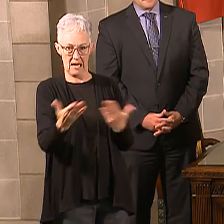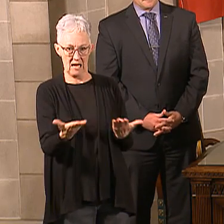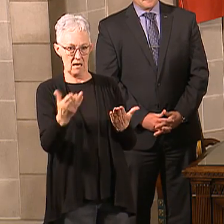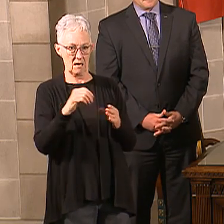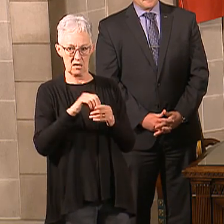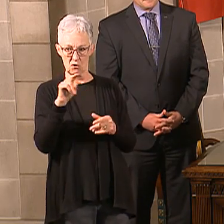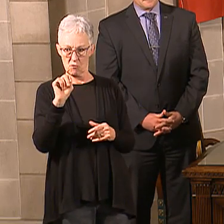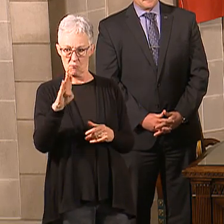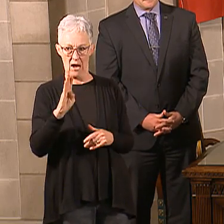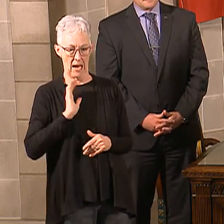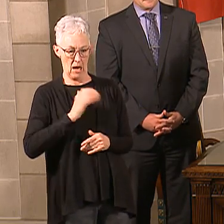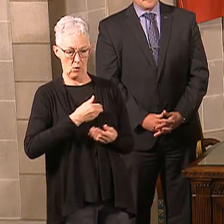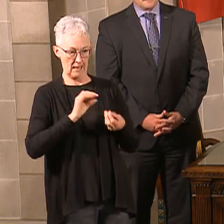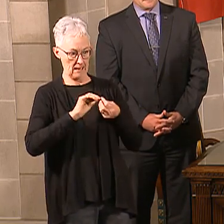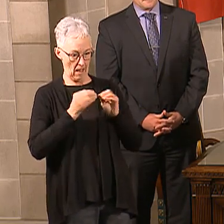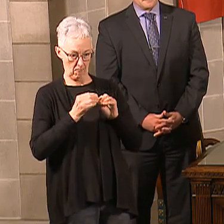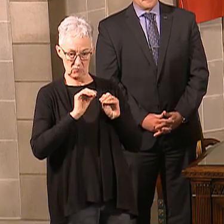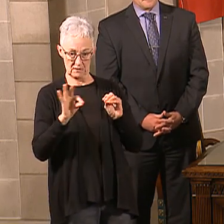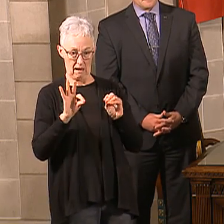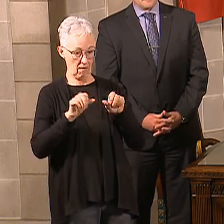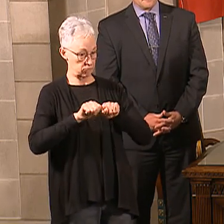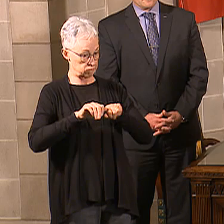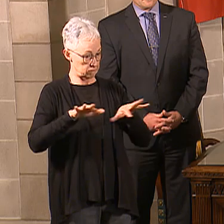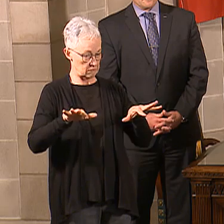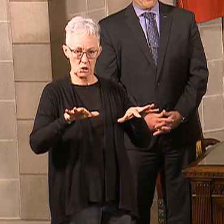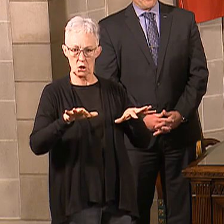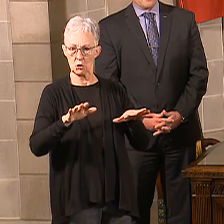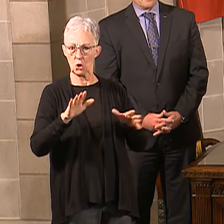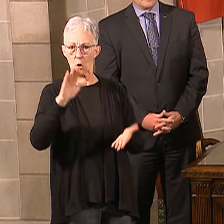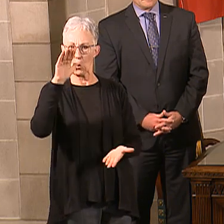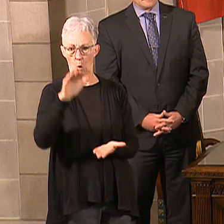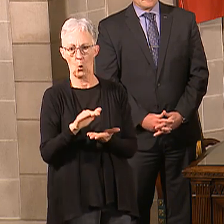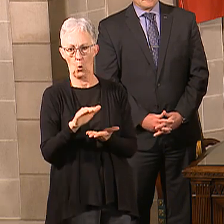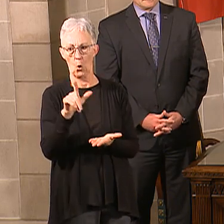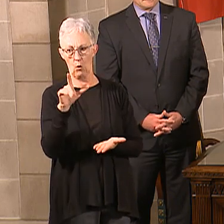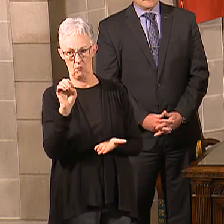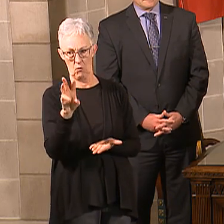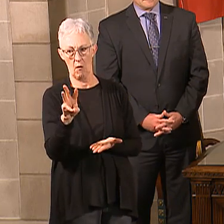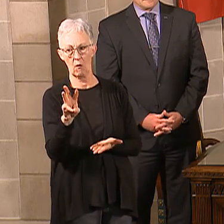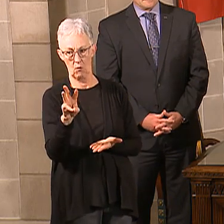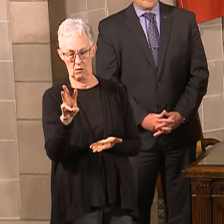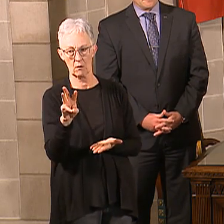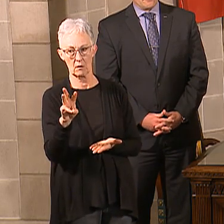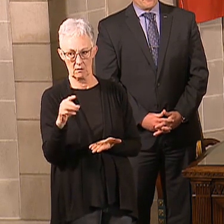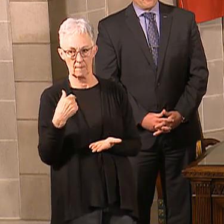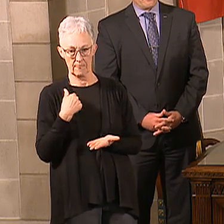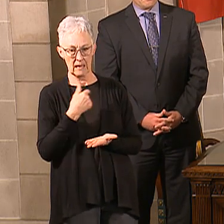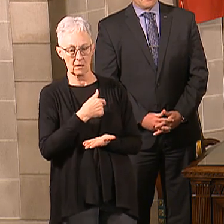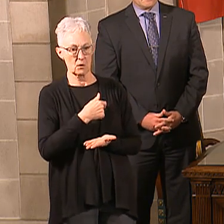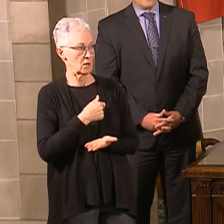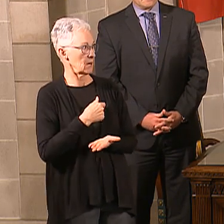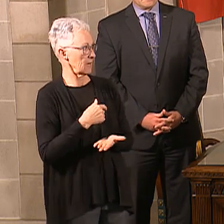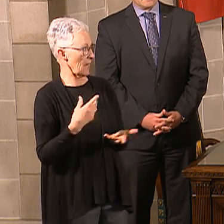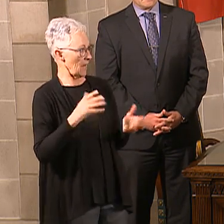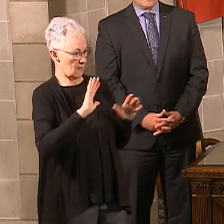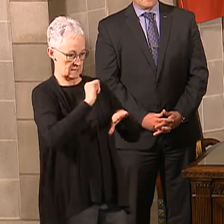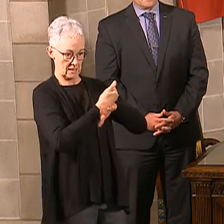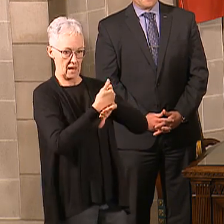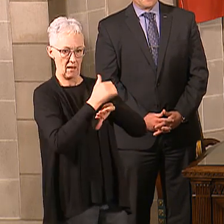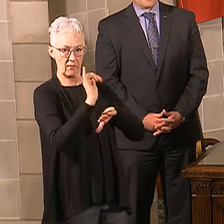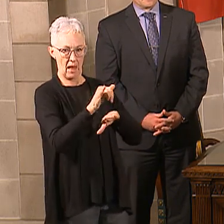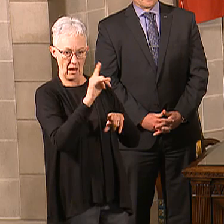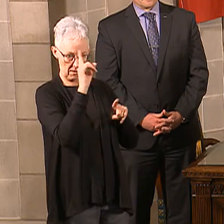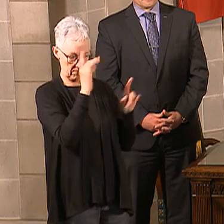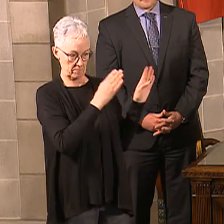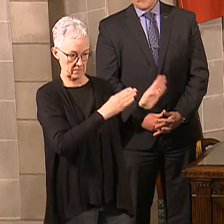And we will continue to work our plan that we created before we got into, all of what I'd say is a lot of emotion now is